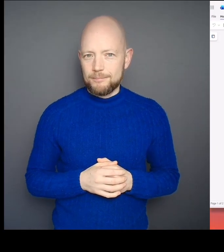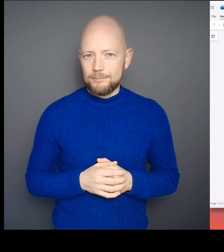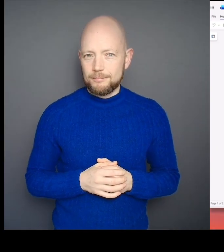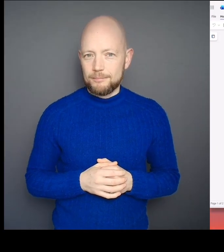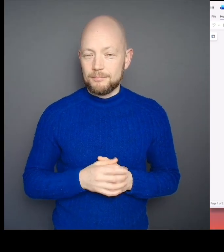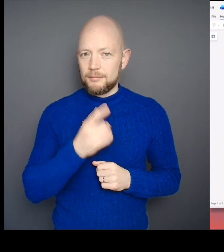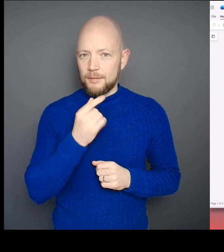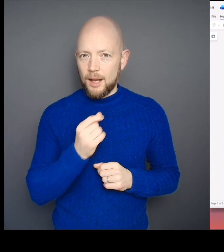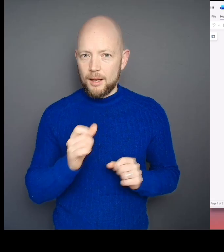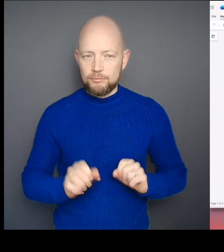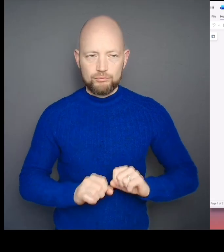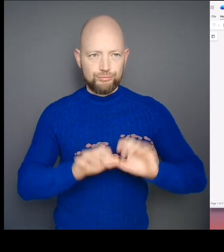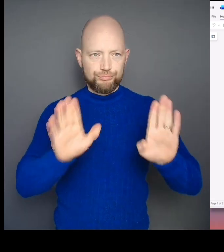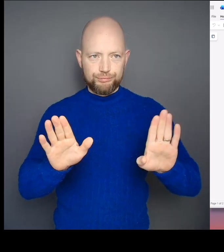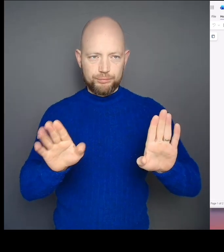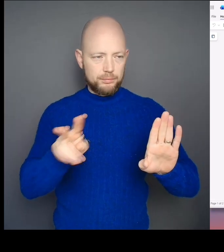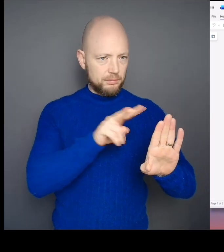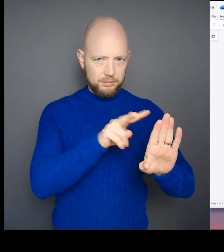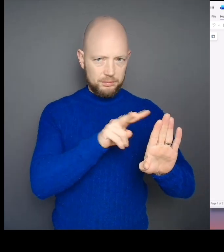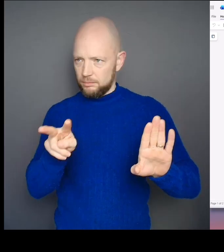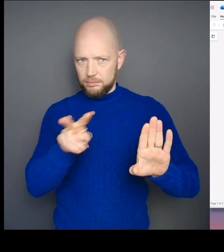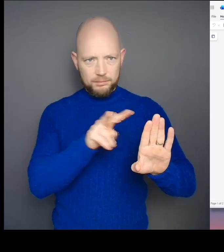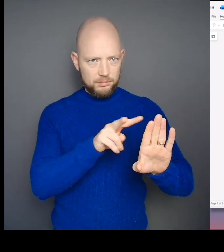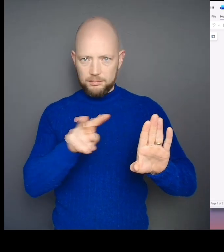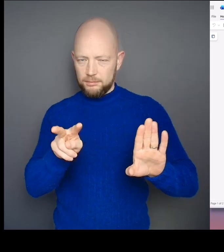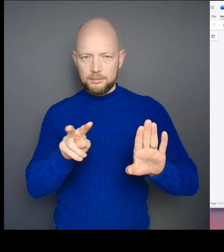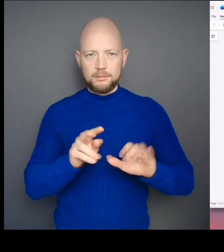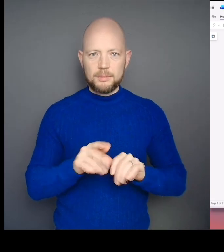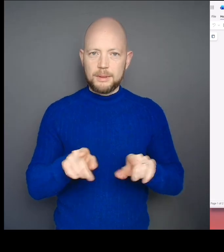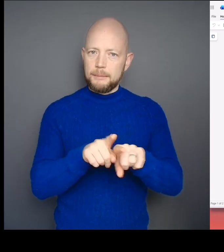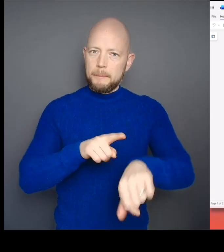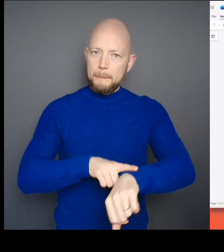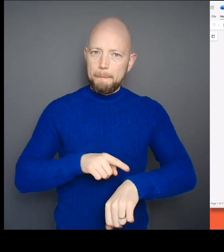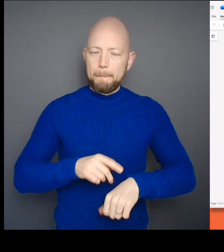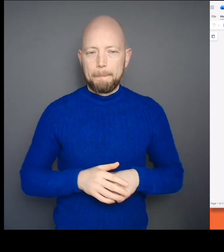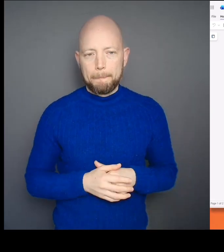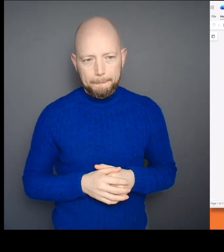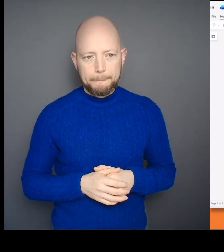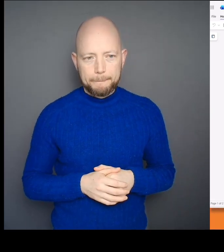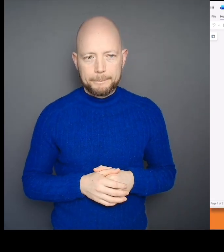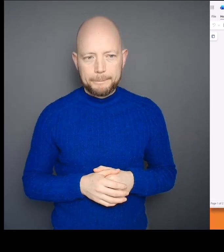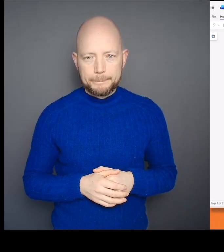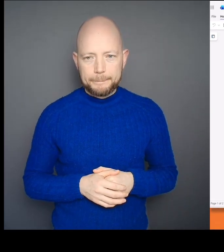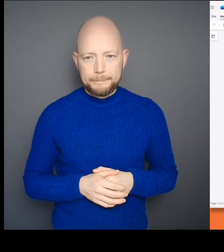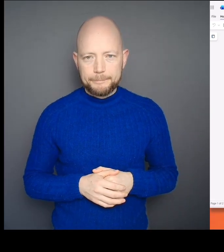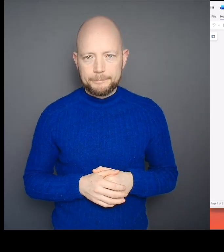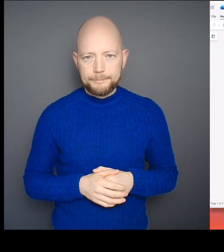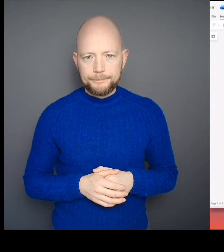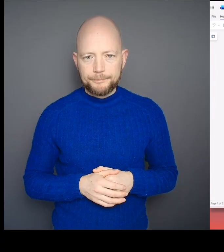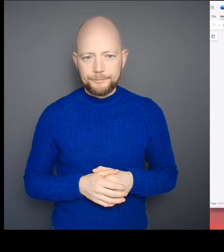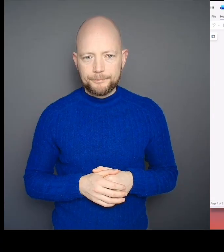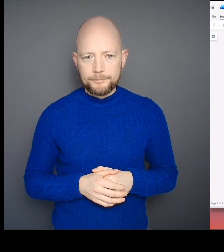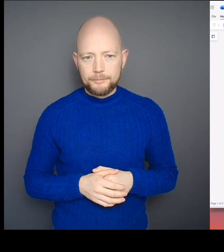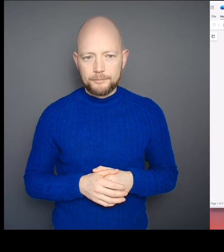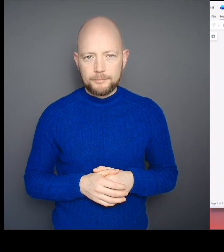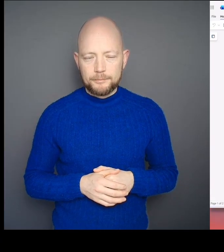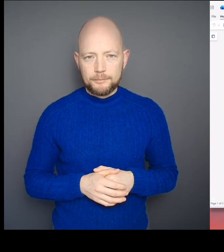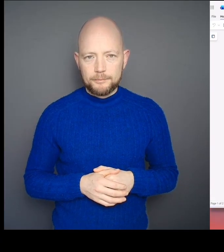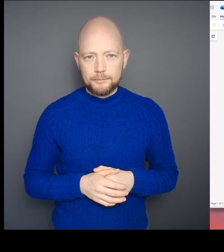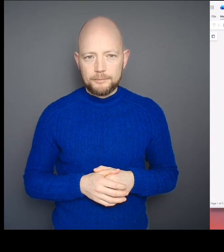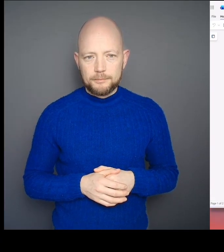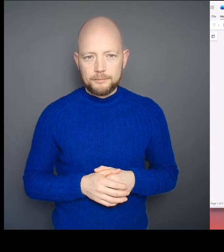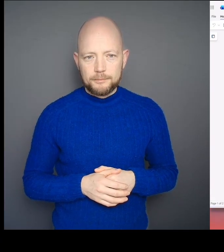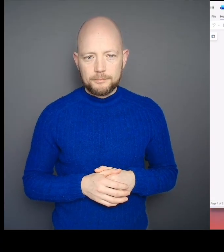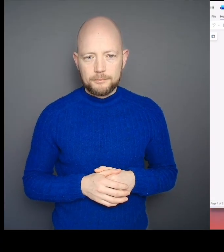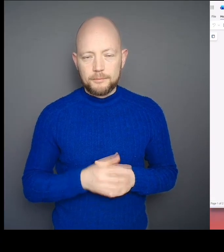this side-by-side chat as you're creating with the document. You've also got in here draft with Copilot. So let's close this one down for a second.